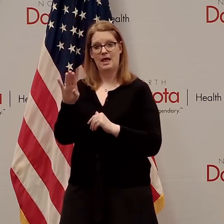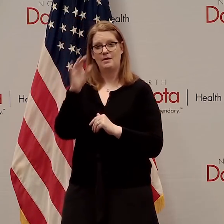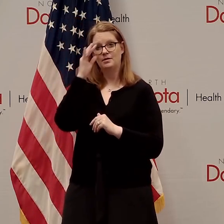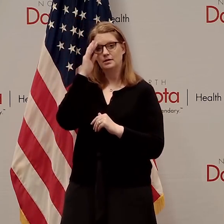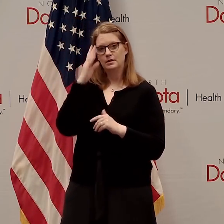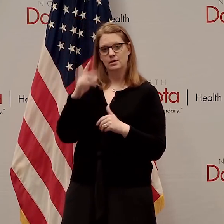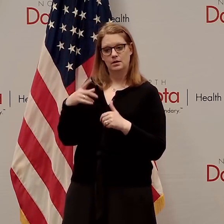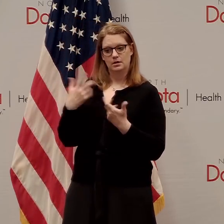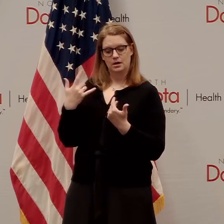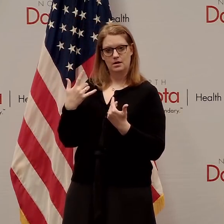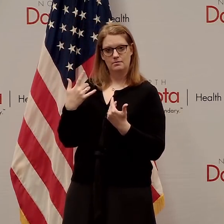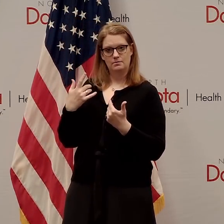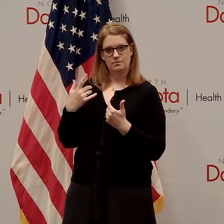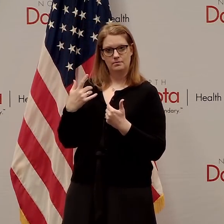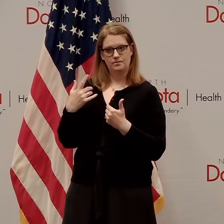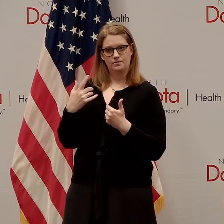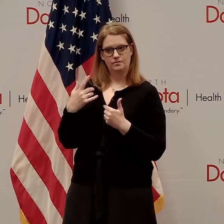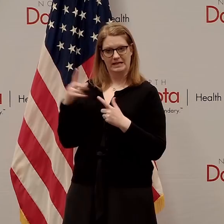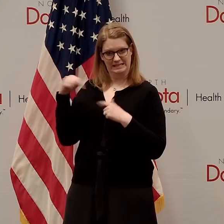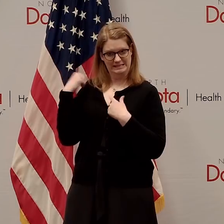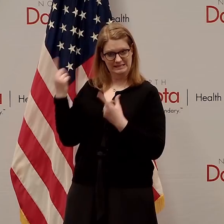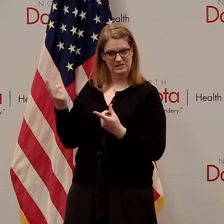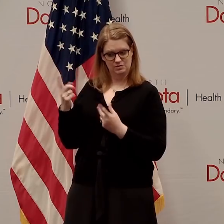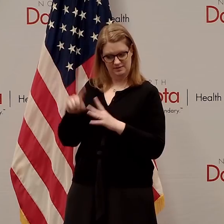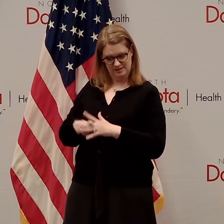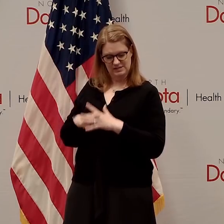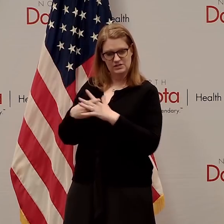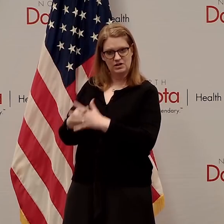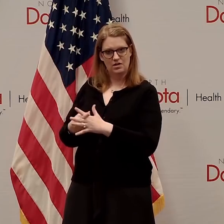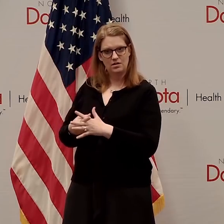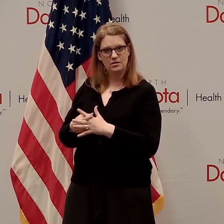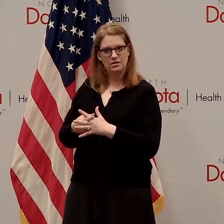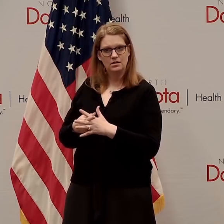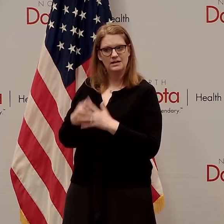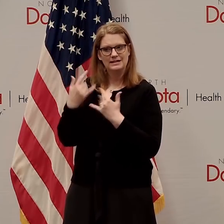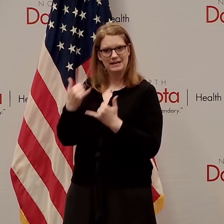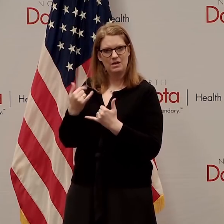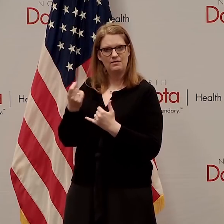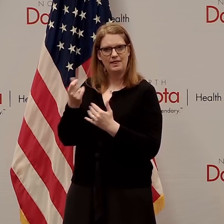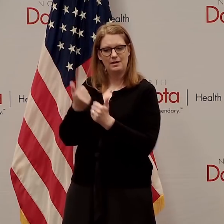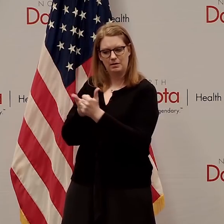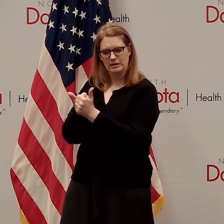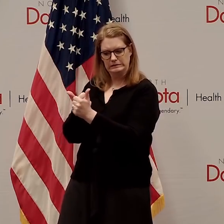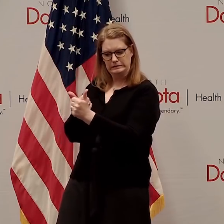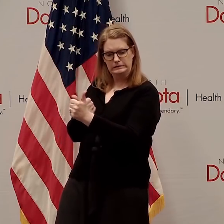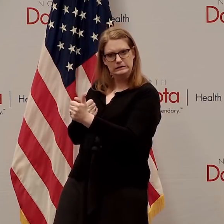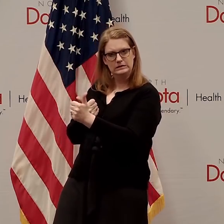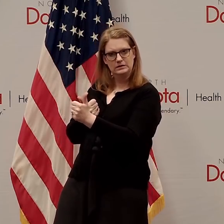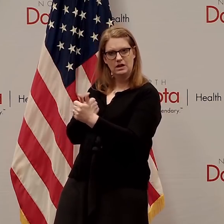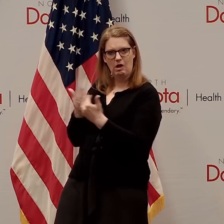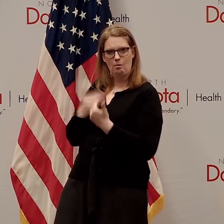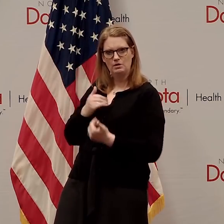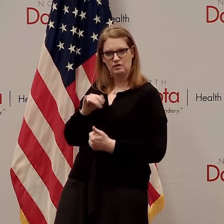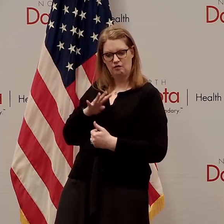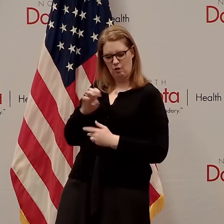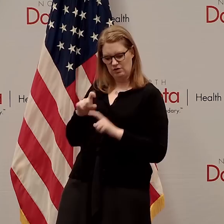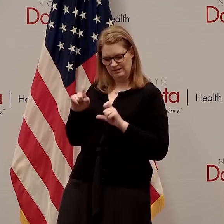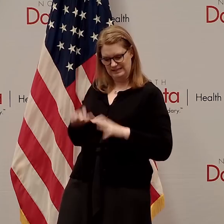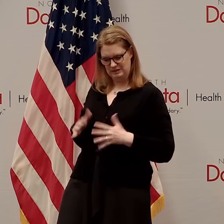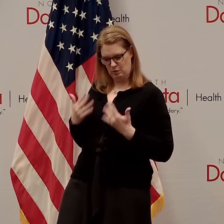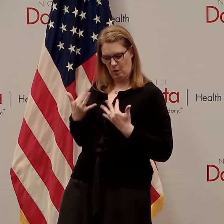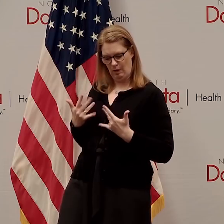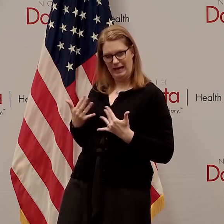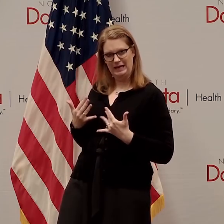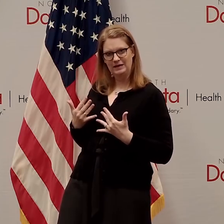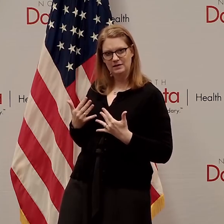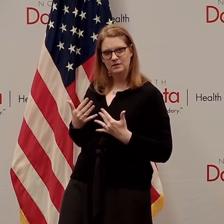for the first time since we've been in this, we've got a little bit of a backlog right now. Almost 400 tests are backlogged. We are